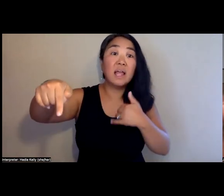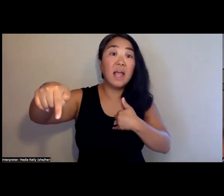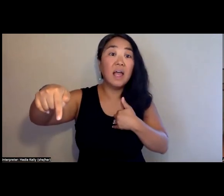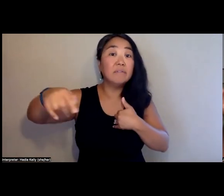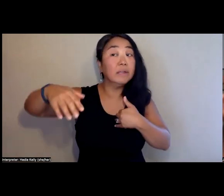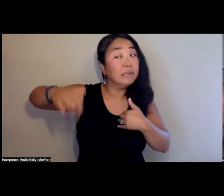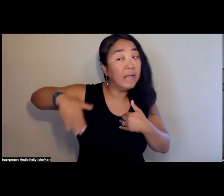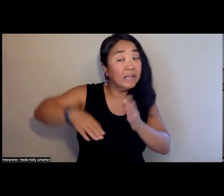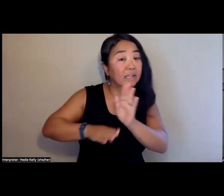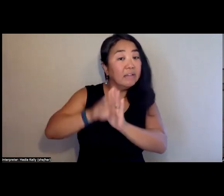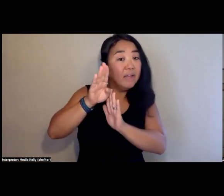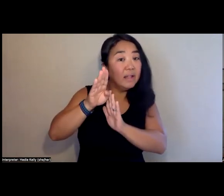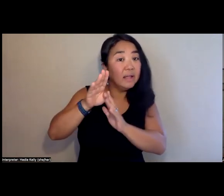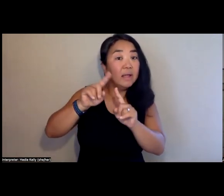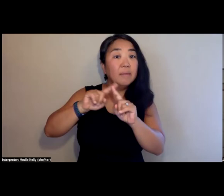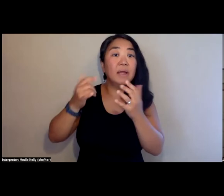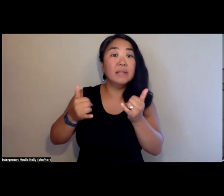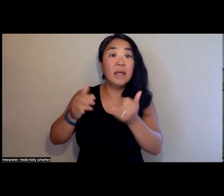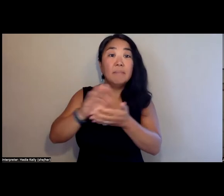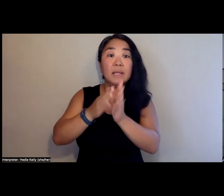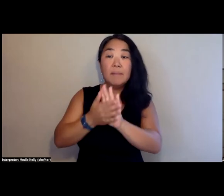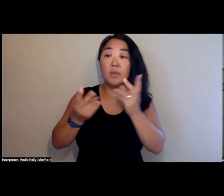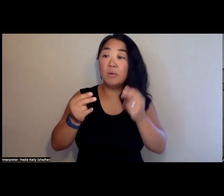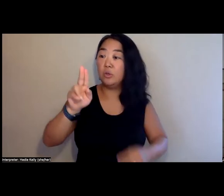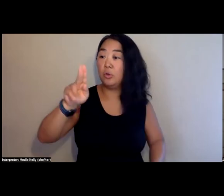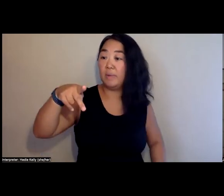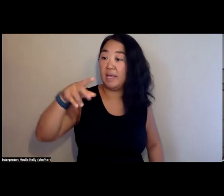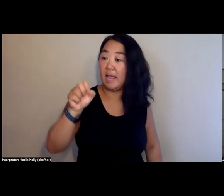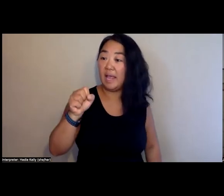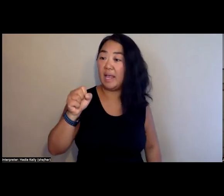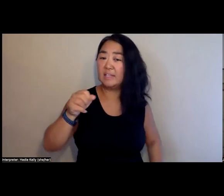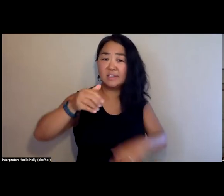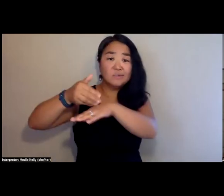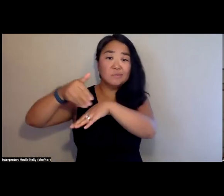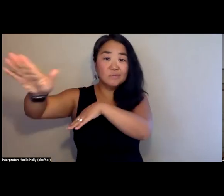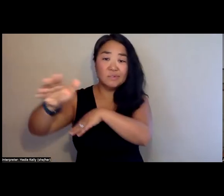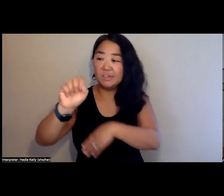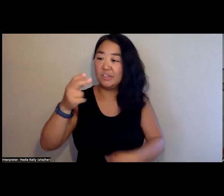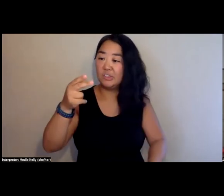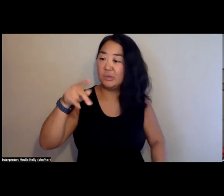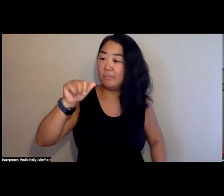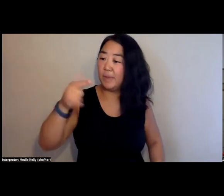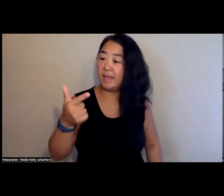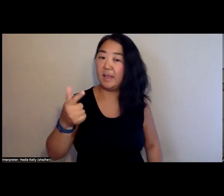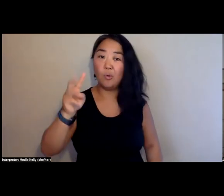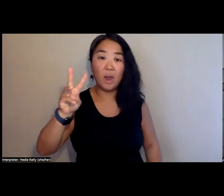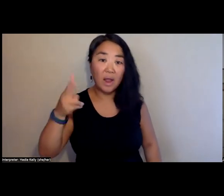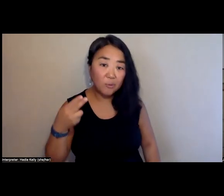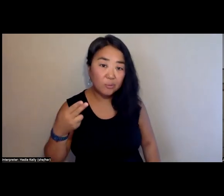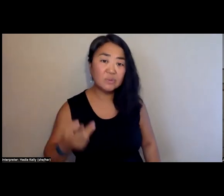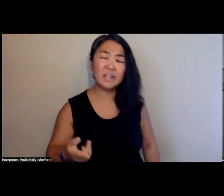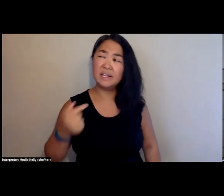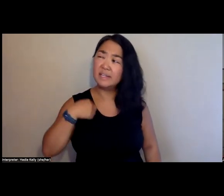developed and is turning into a UPS shipping warehouse. So those are the kind of things you see where the line is